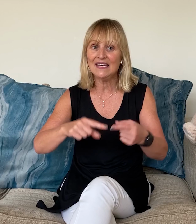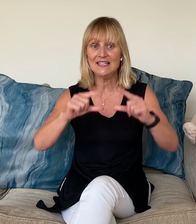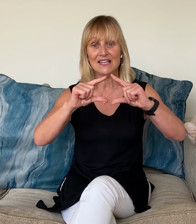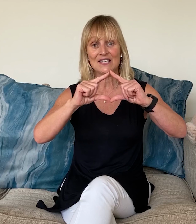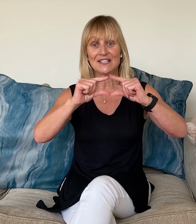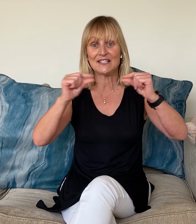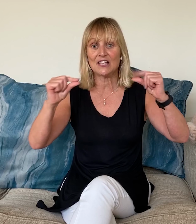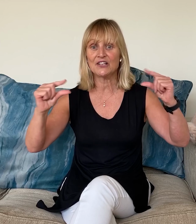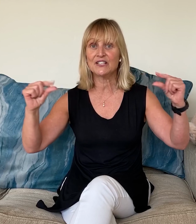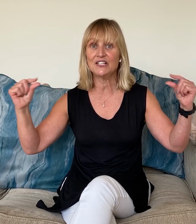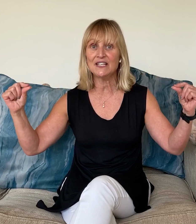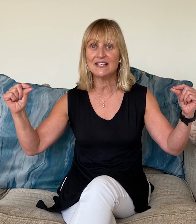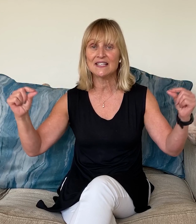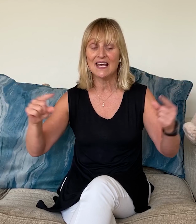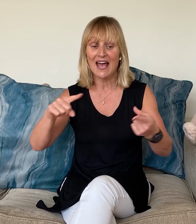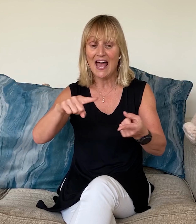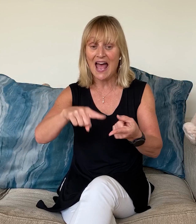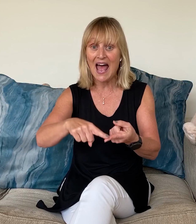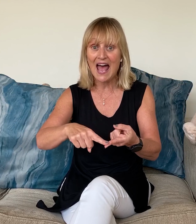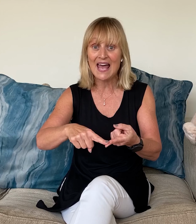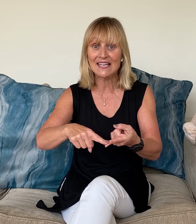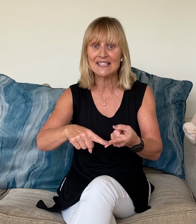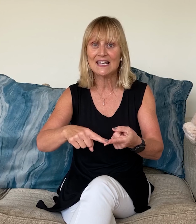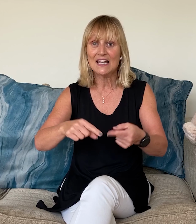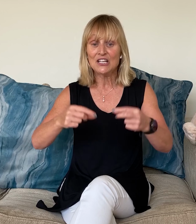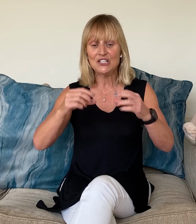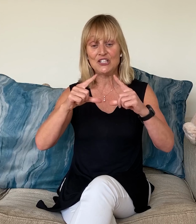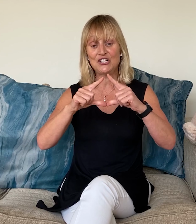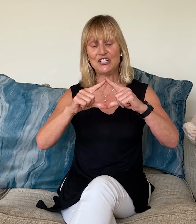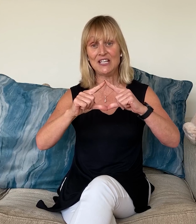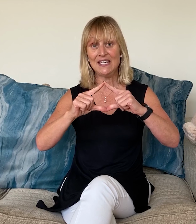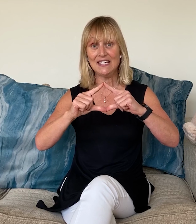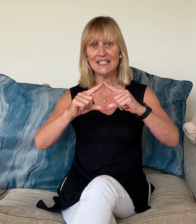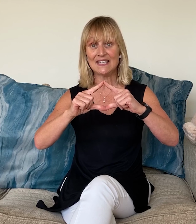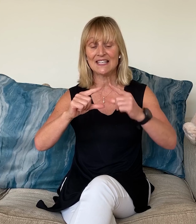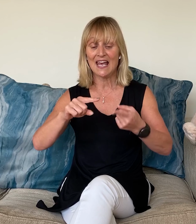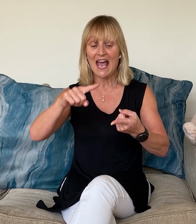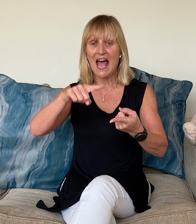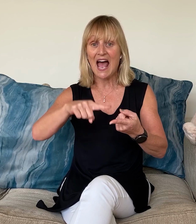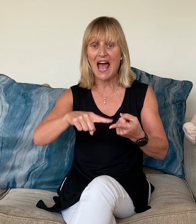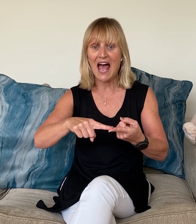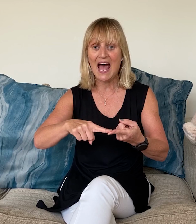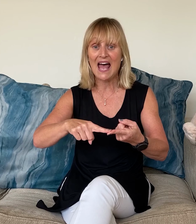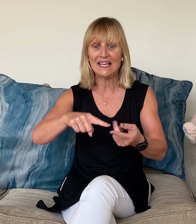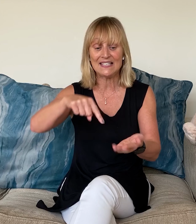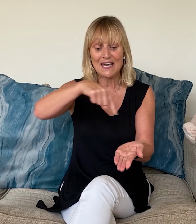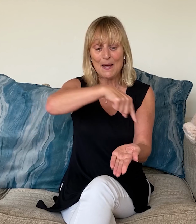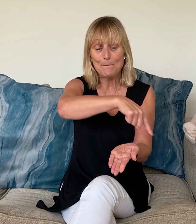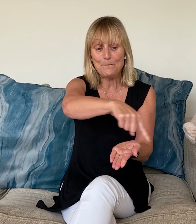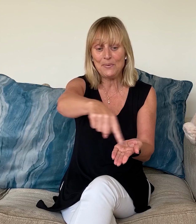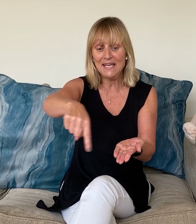and sausages and cheese and